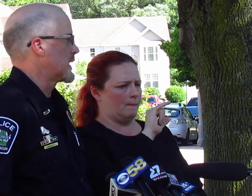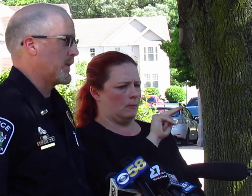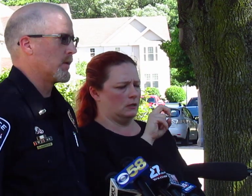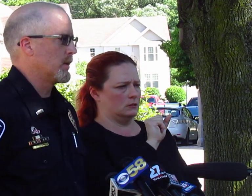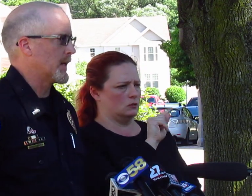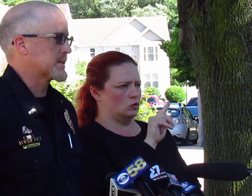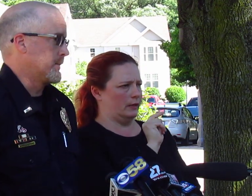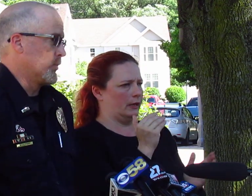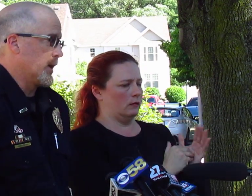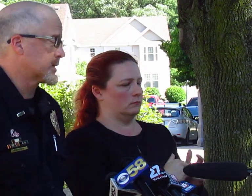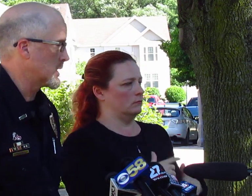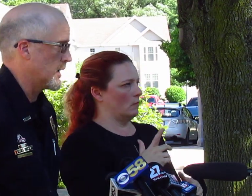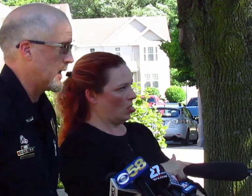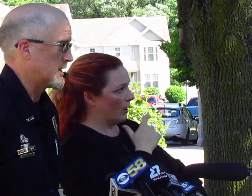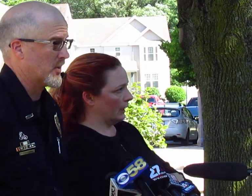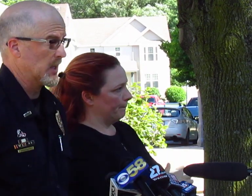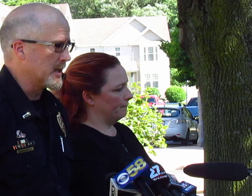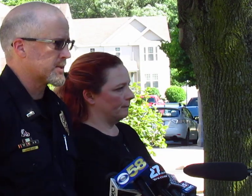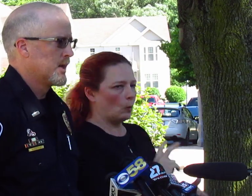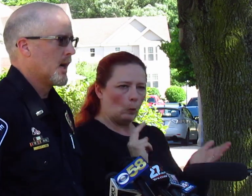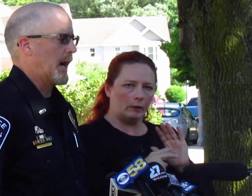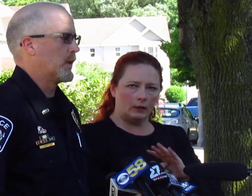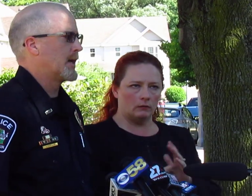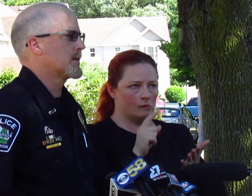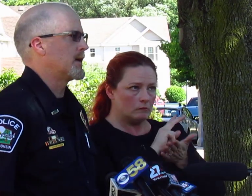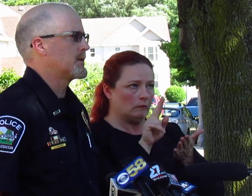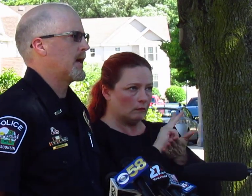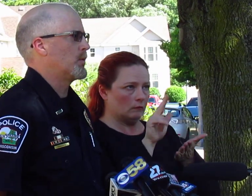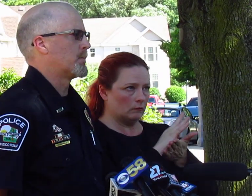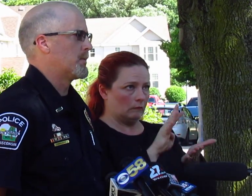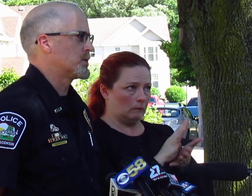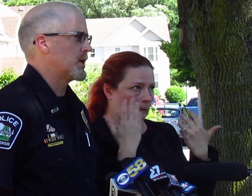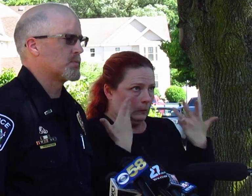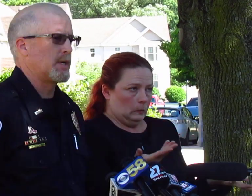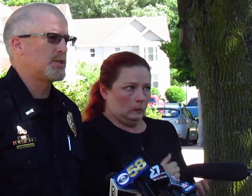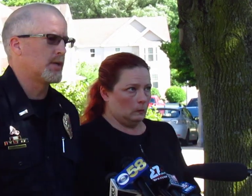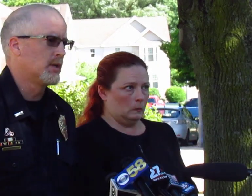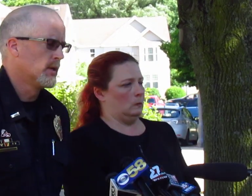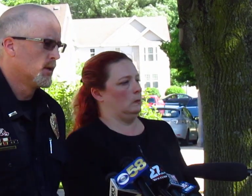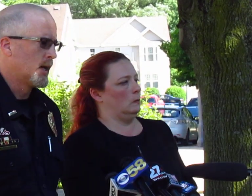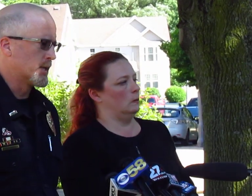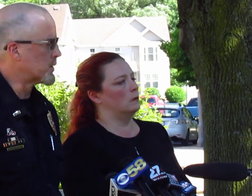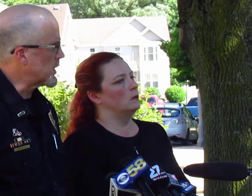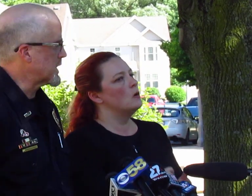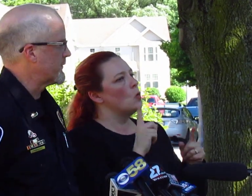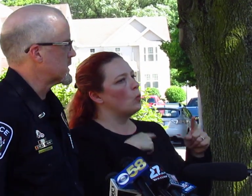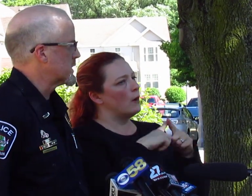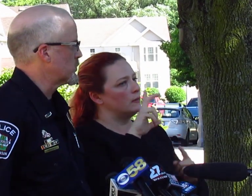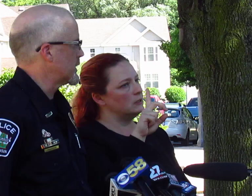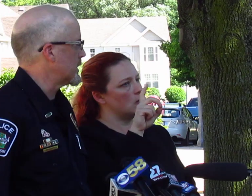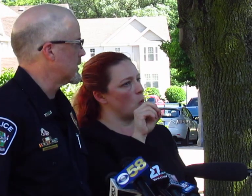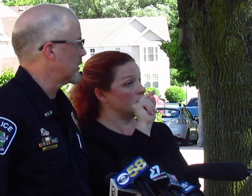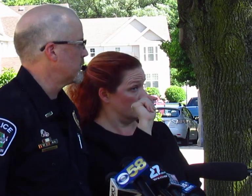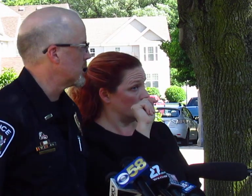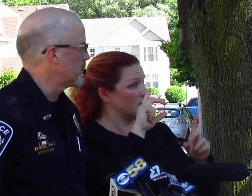that. That's going to be weeks, at the very least. Really? I would like to think that when the Department of Transportation has their press conference this